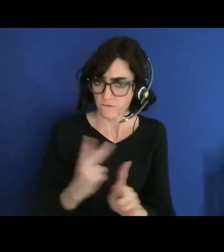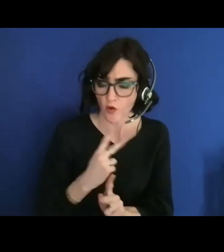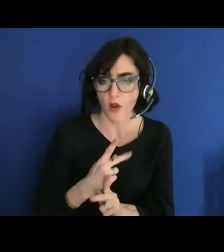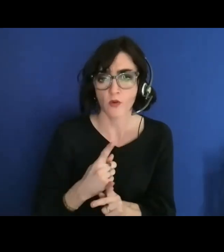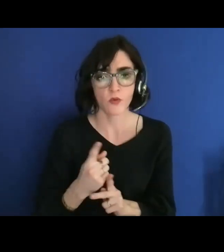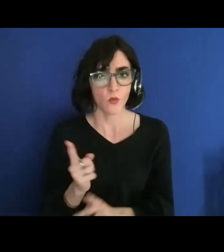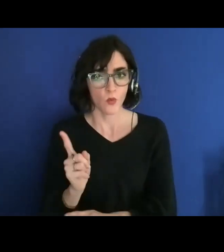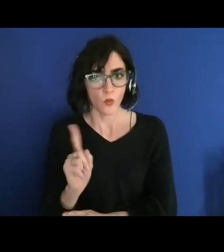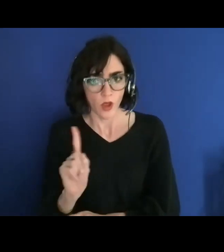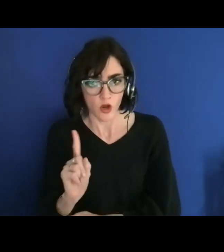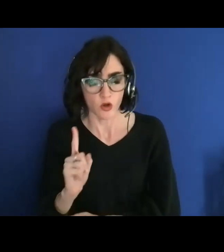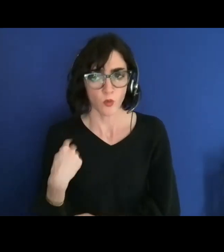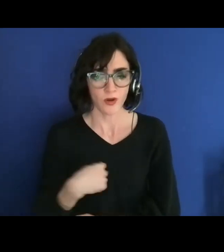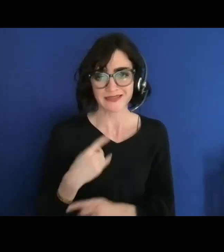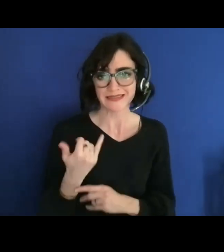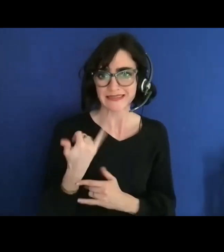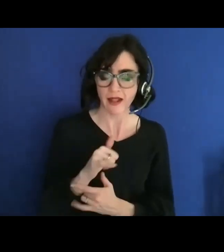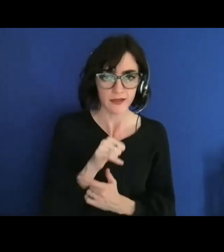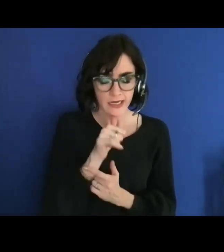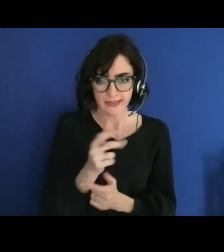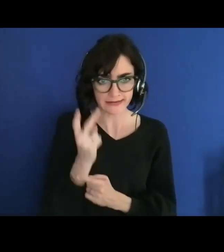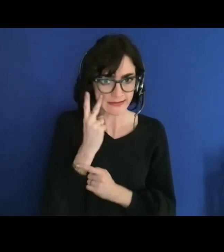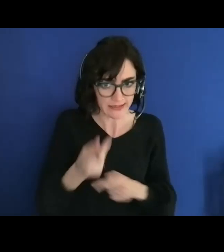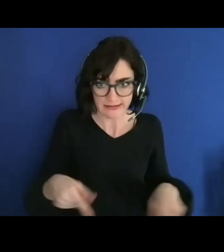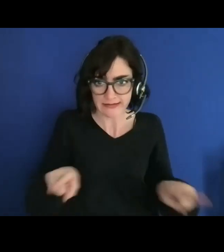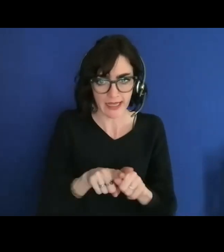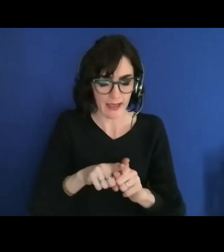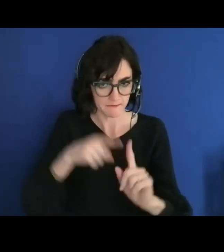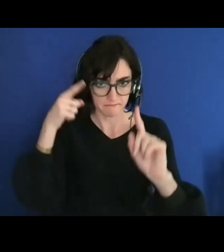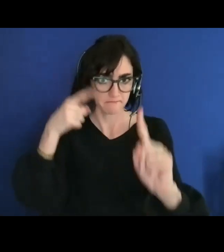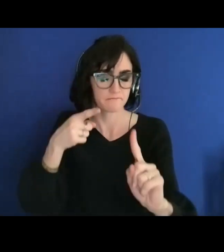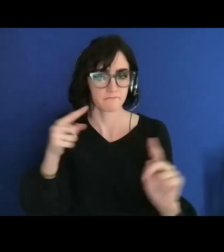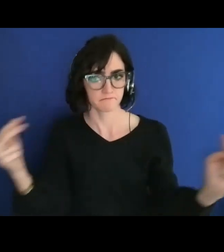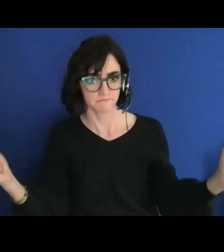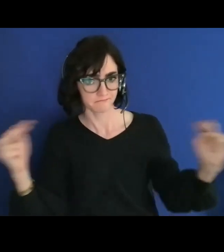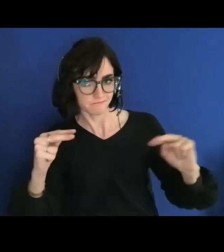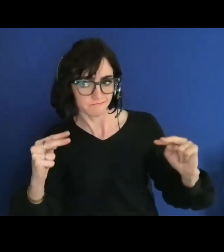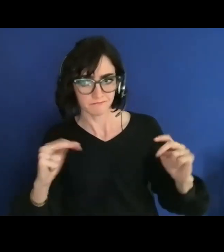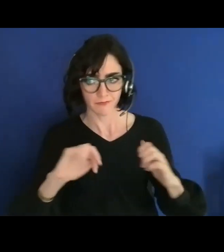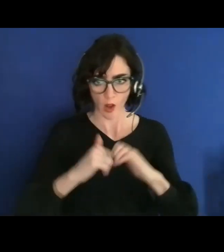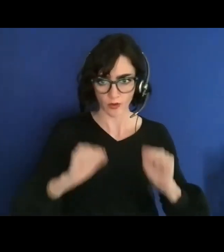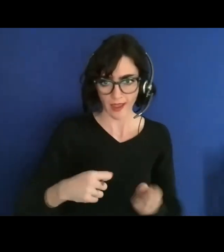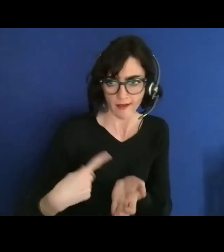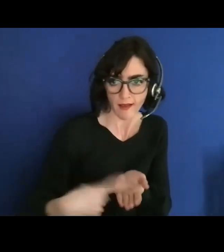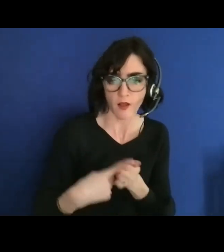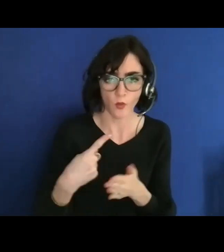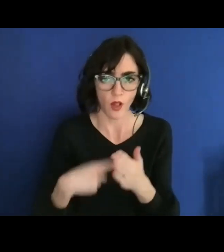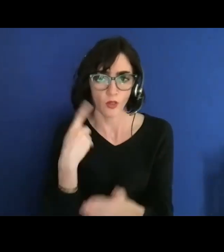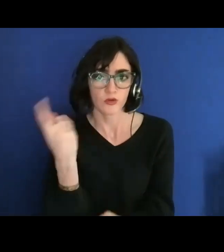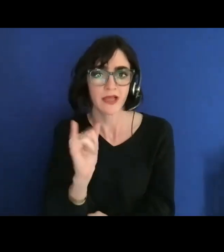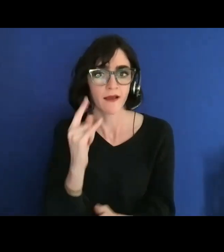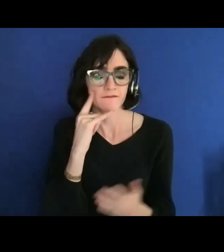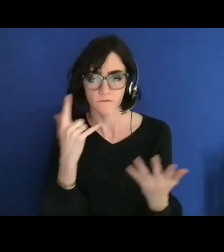of divergent perspectives. And that can be where we can have some continued conversations. And with that in mind, agree on next